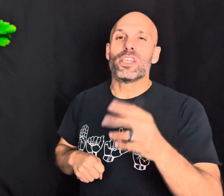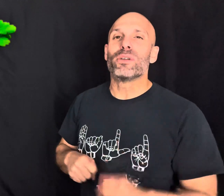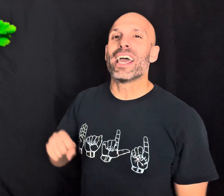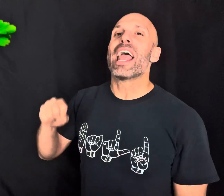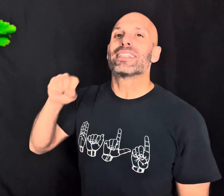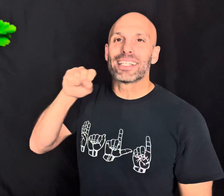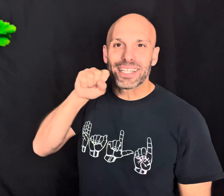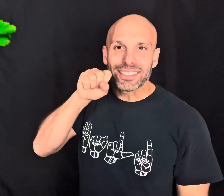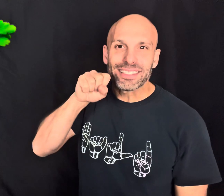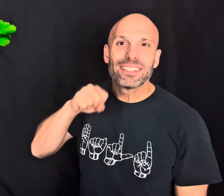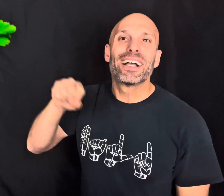get it.